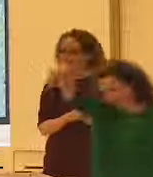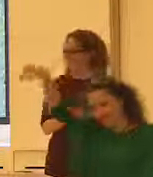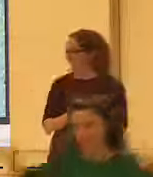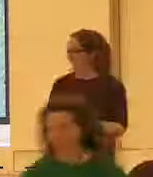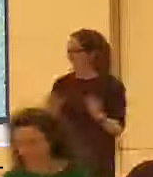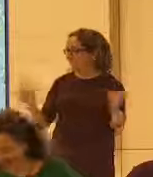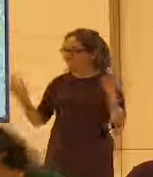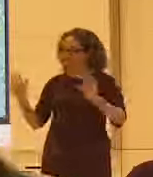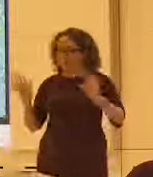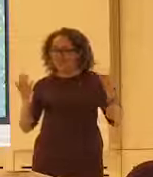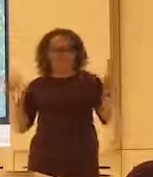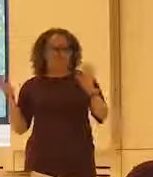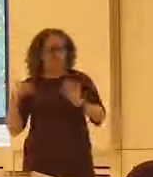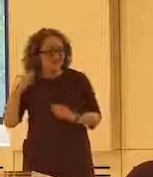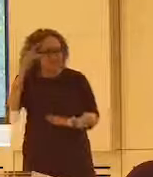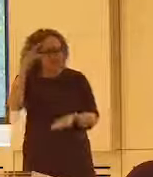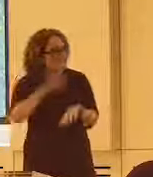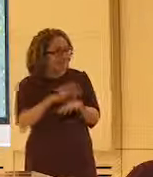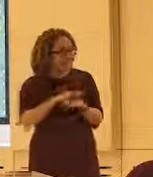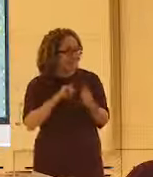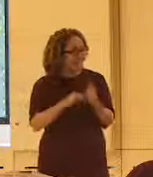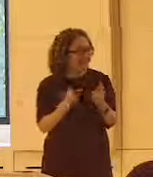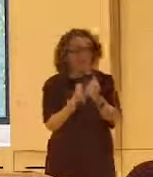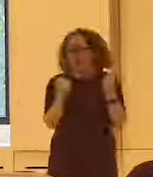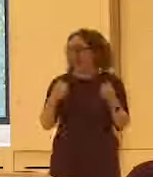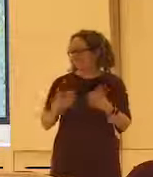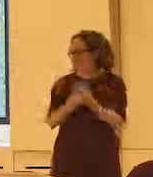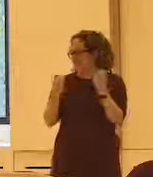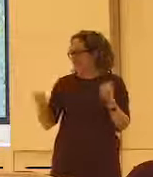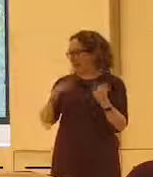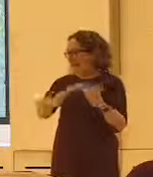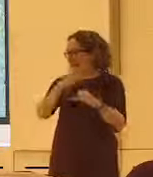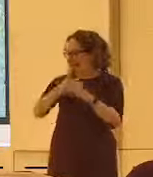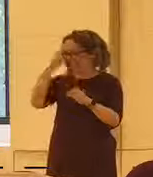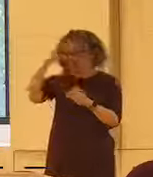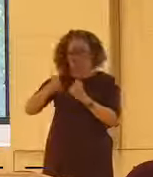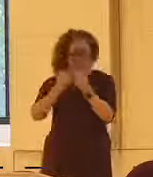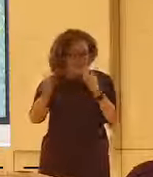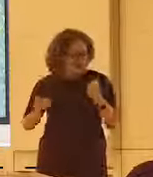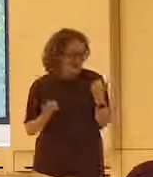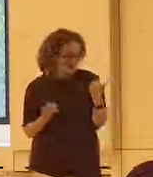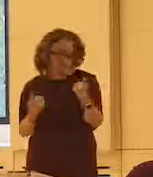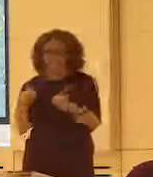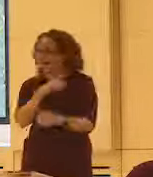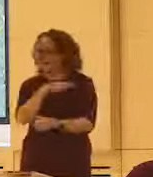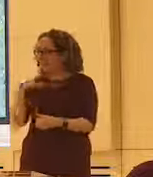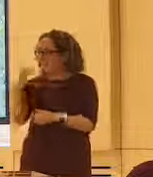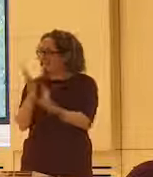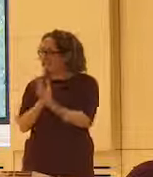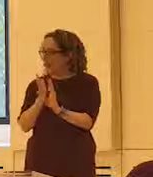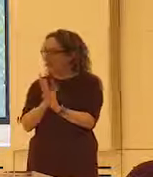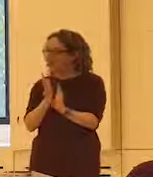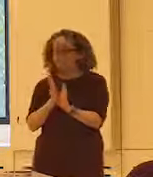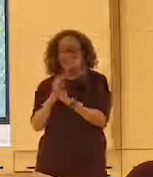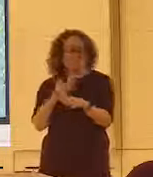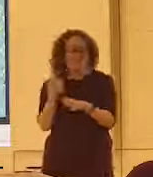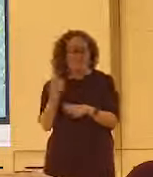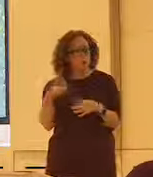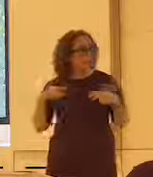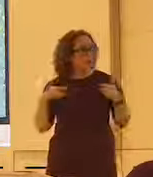please? Hello, everybody. My name is Sarah Powell. So that's my surname because of my last name, Powell.